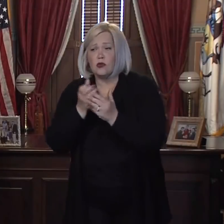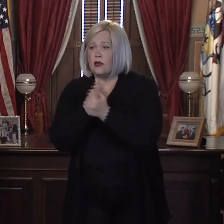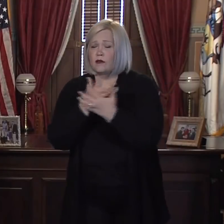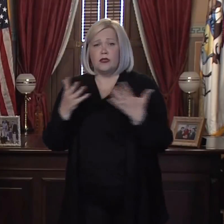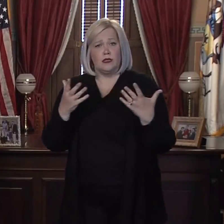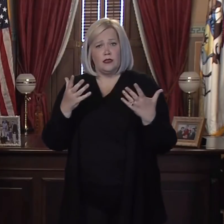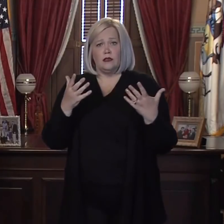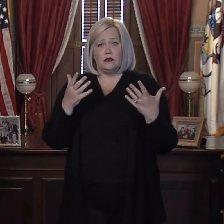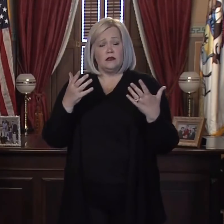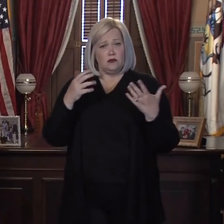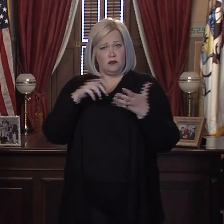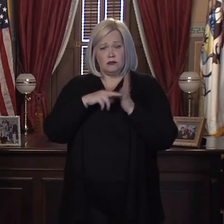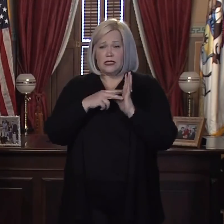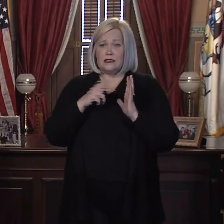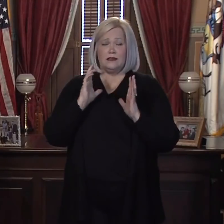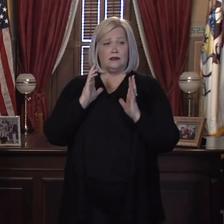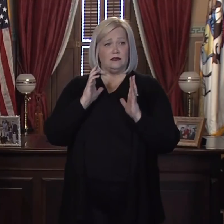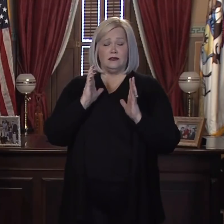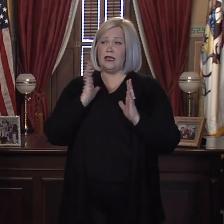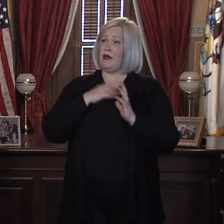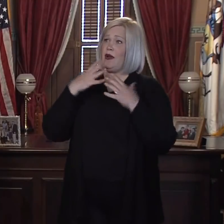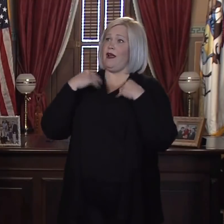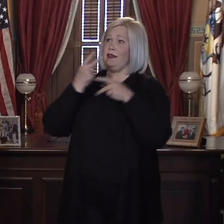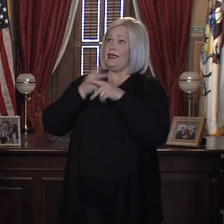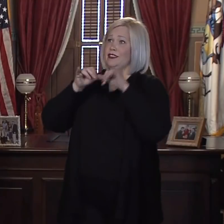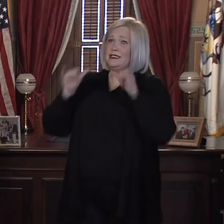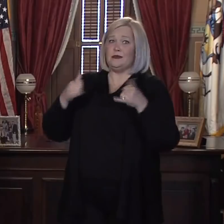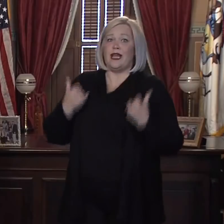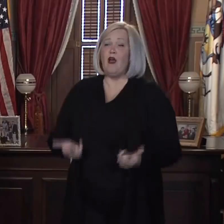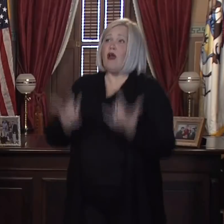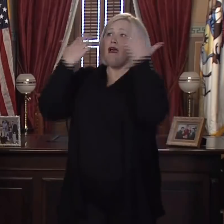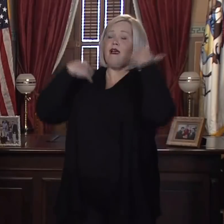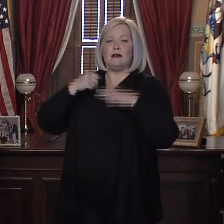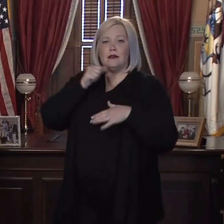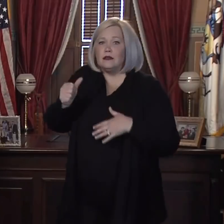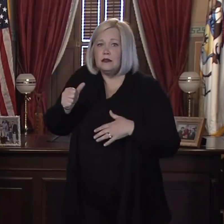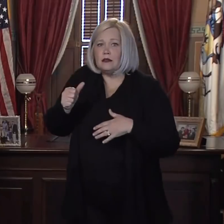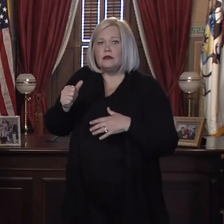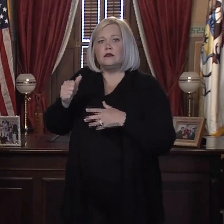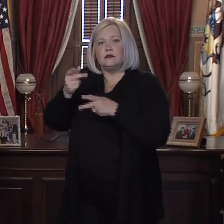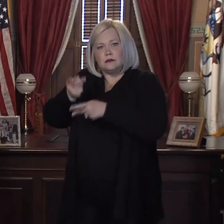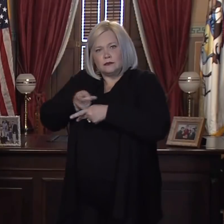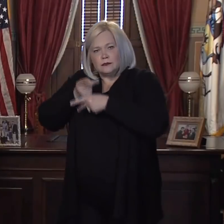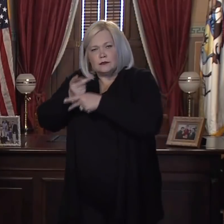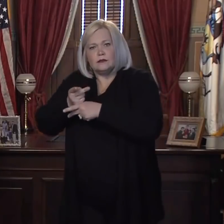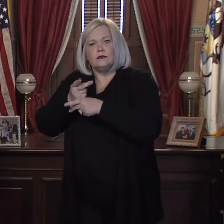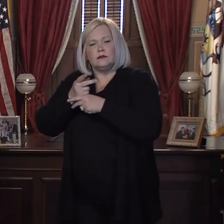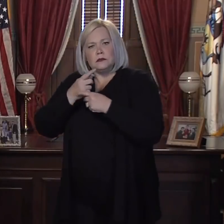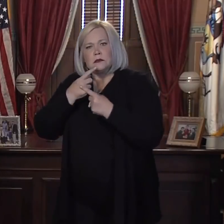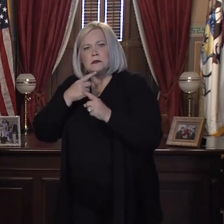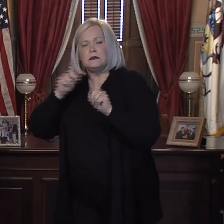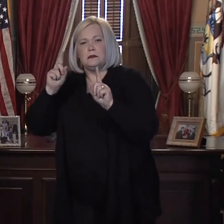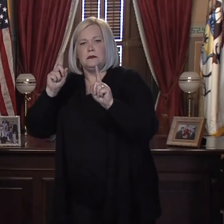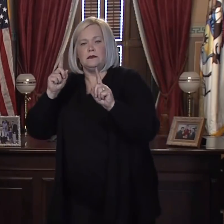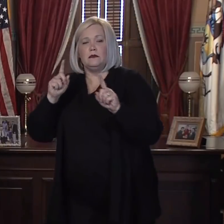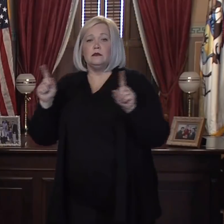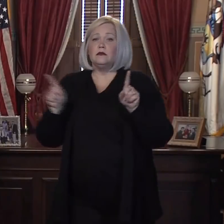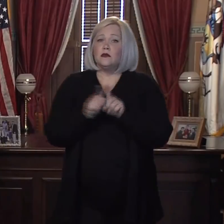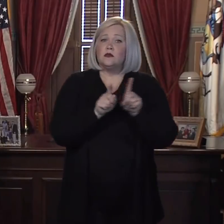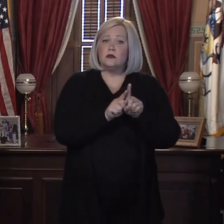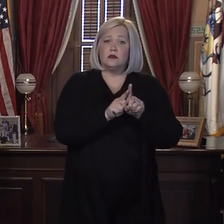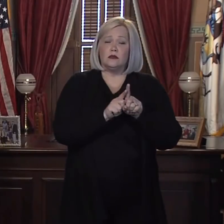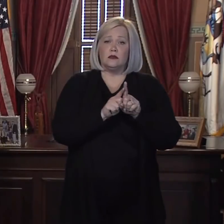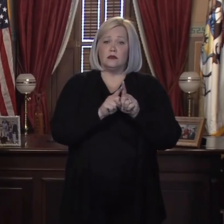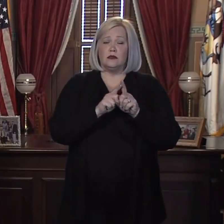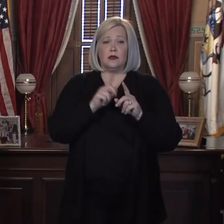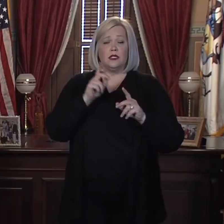a huge contribution to saving our healthcare system. I want you to know this too. No one wants to move